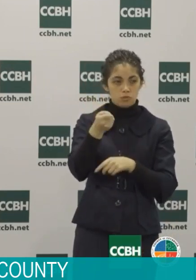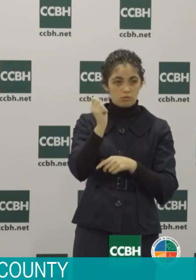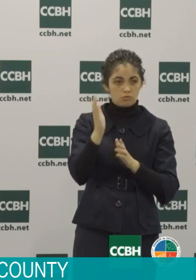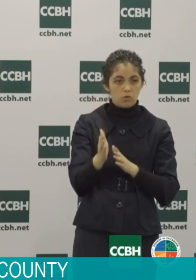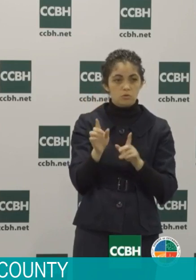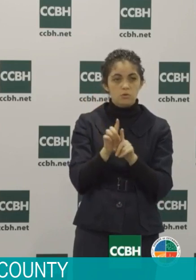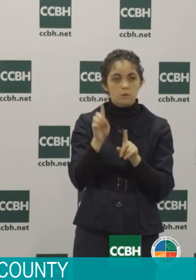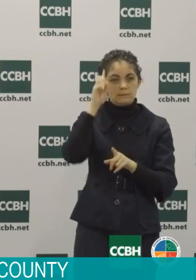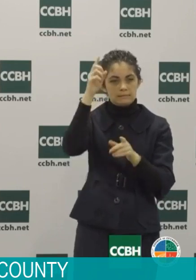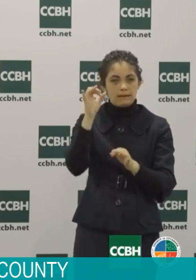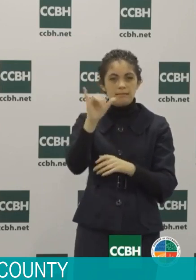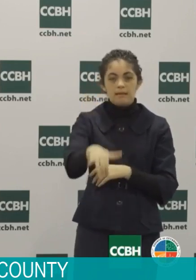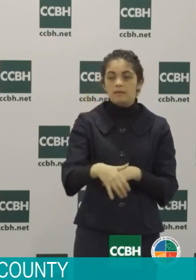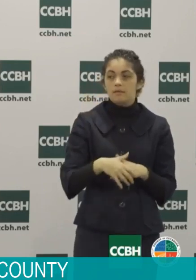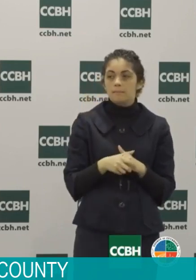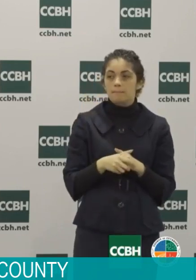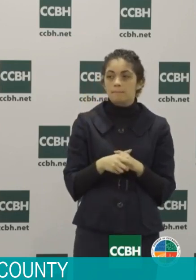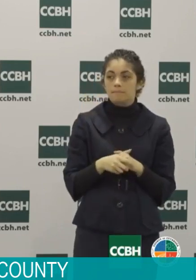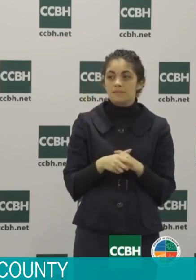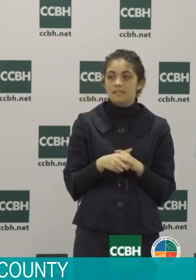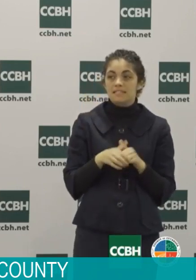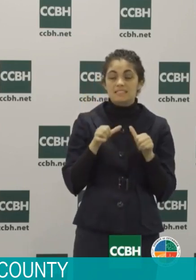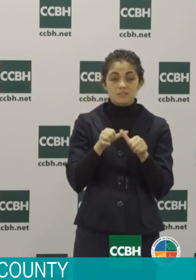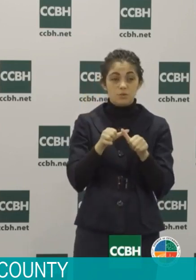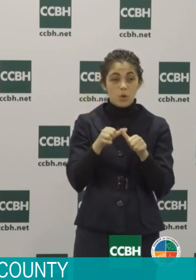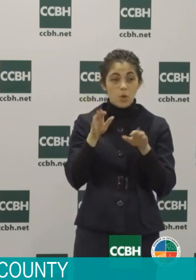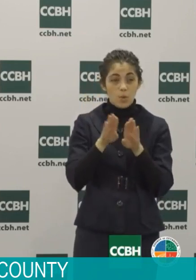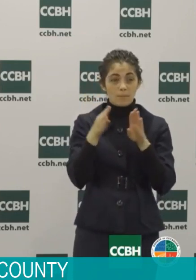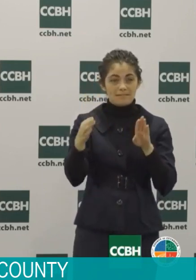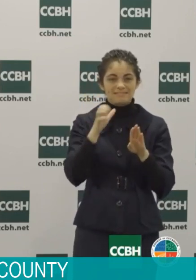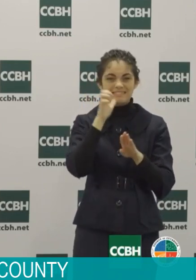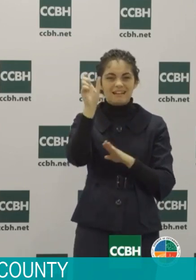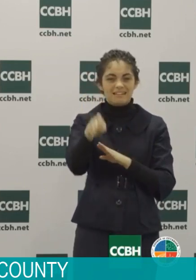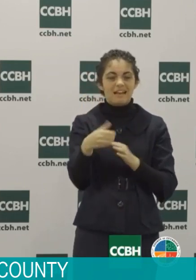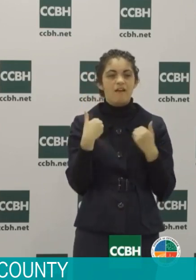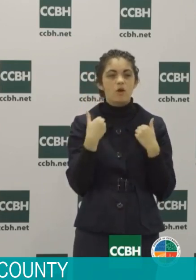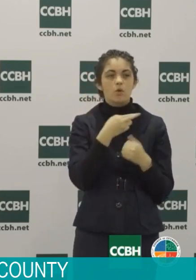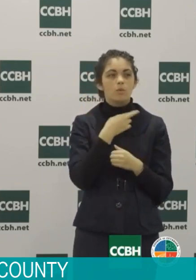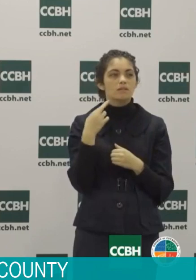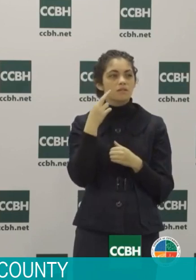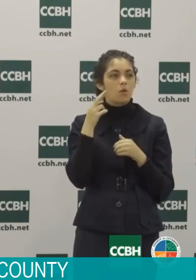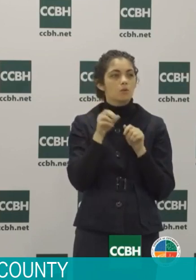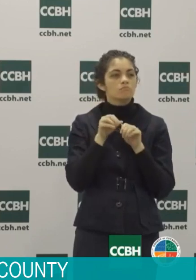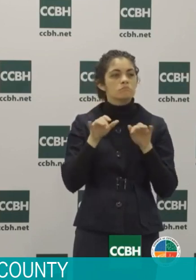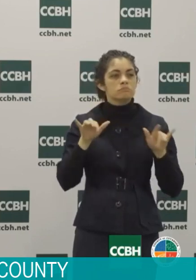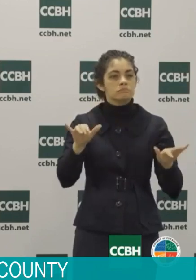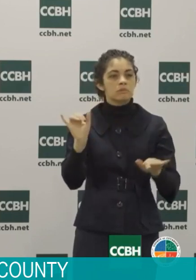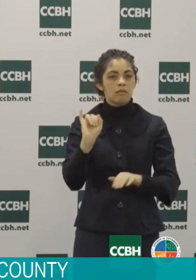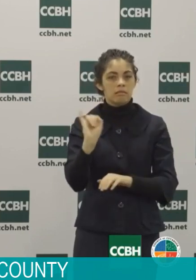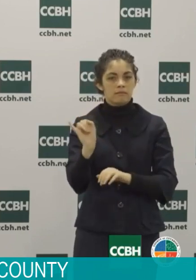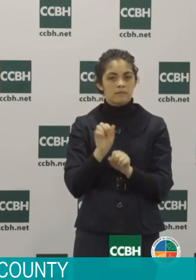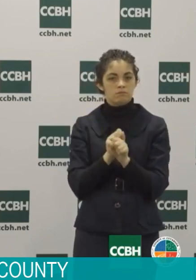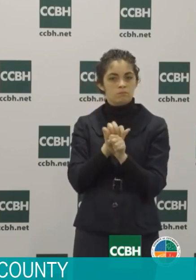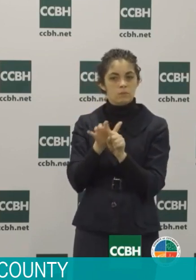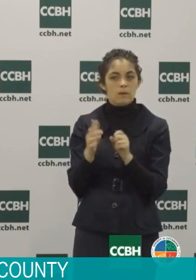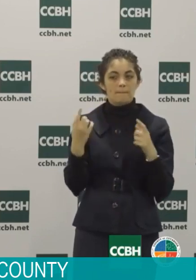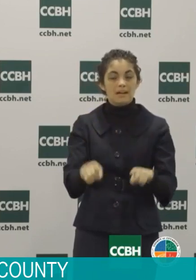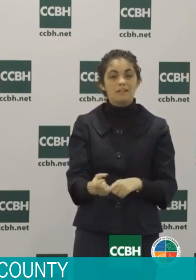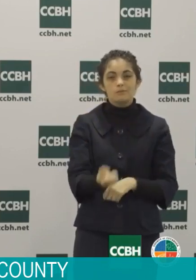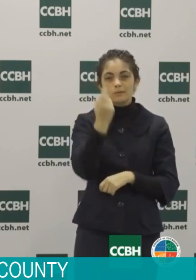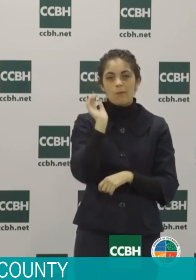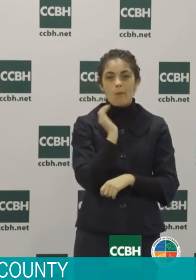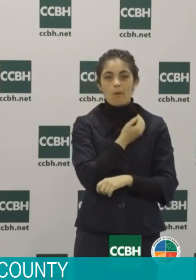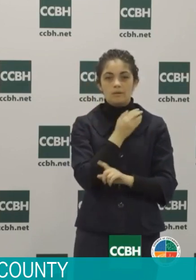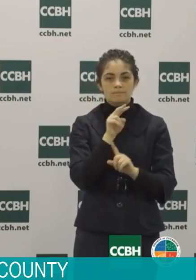a business, determining that by staying open, the business created an unnecessary risk of spreading COVID-19. Please understand that